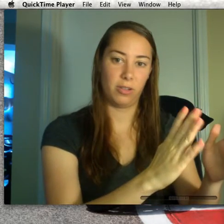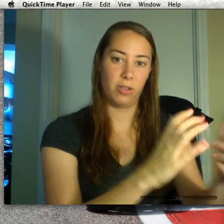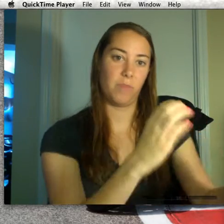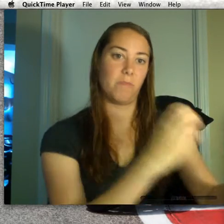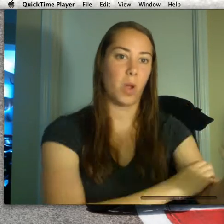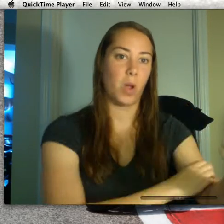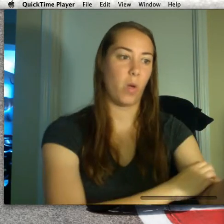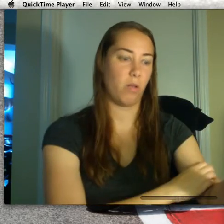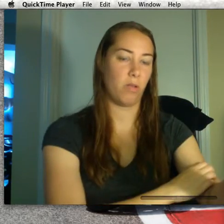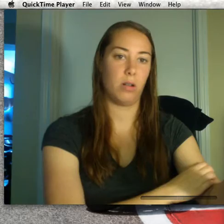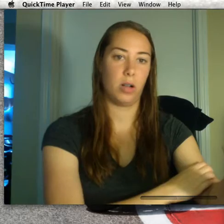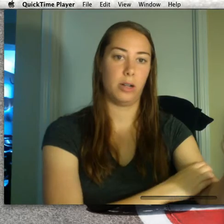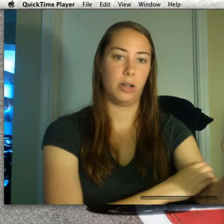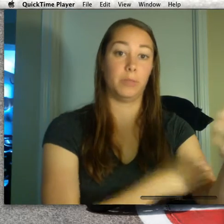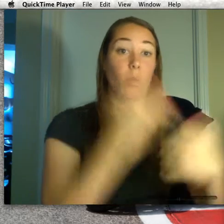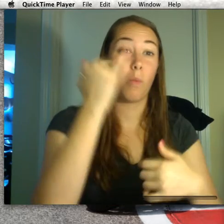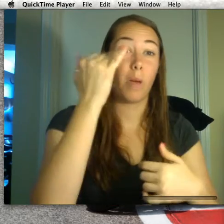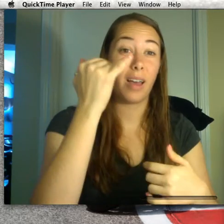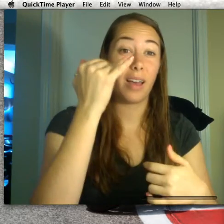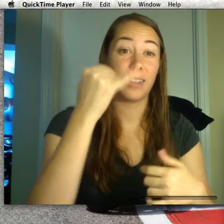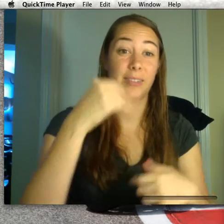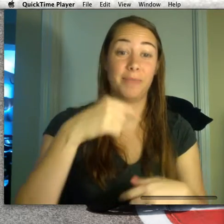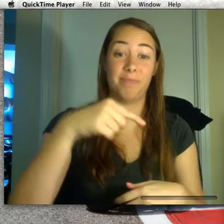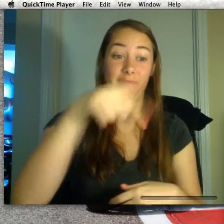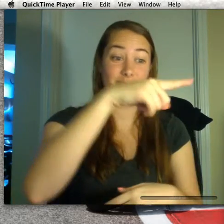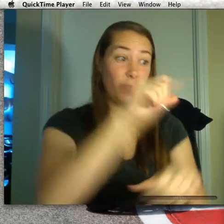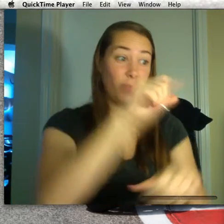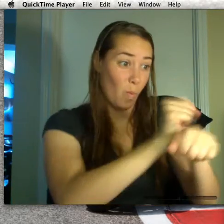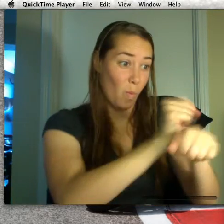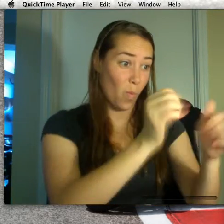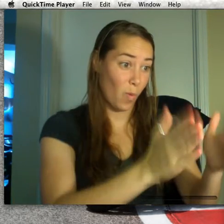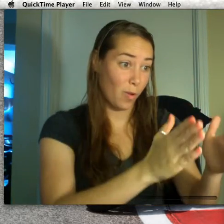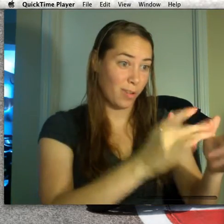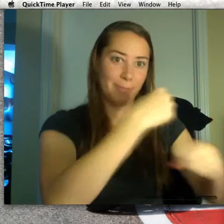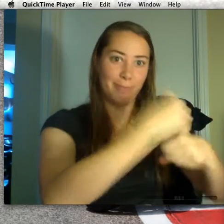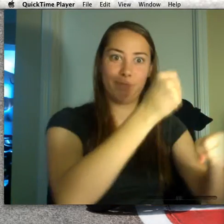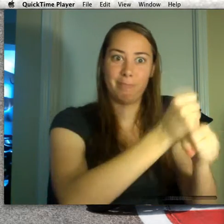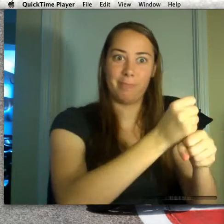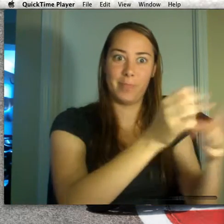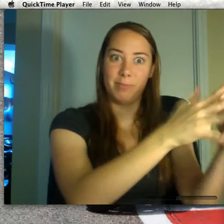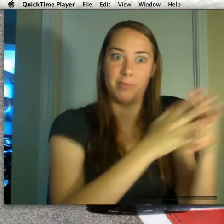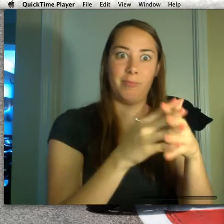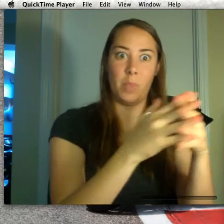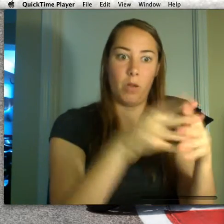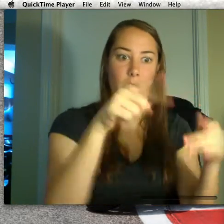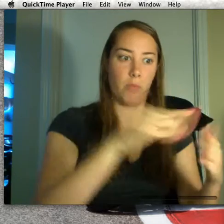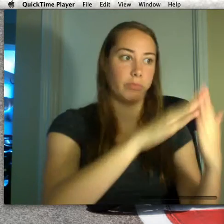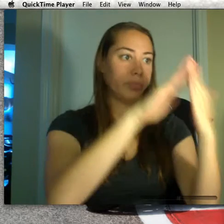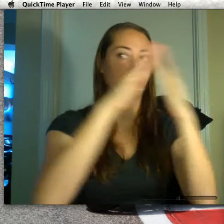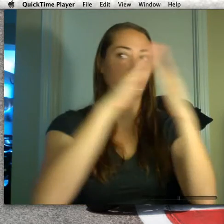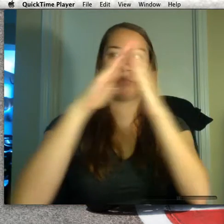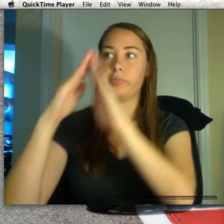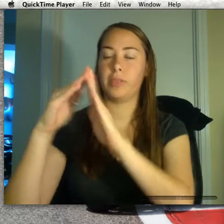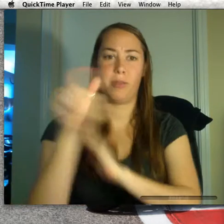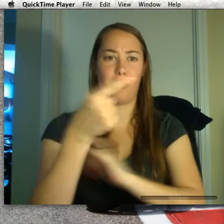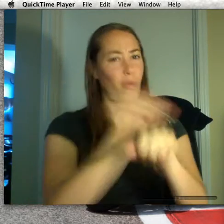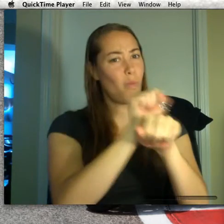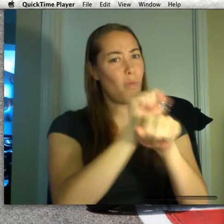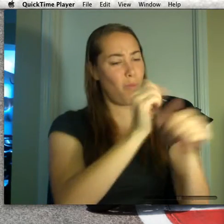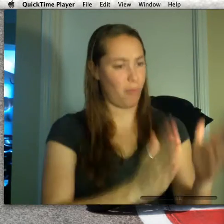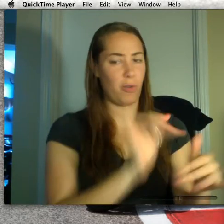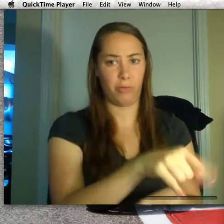There's growing concentration of wealth in media, in banks. Too few people